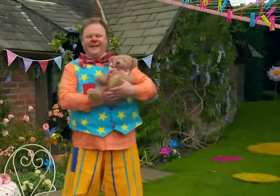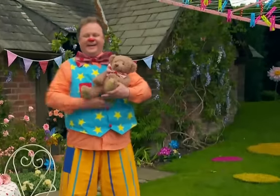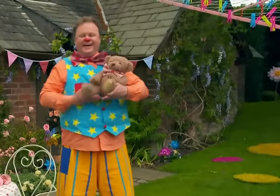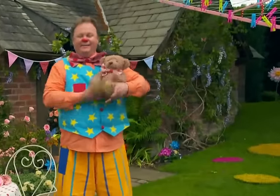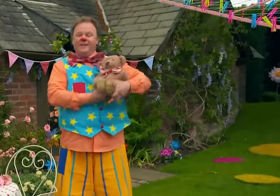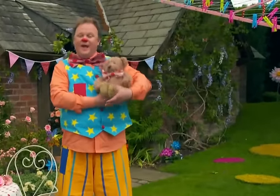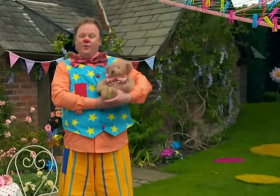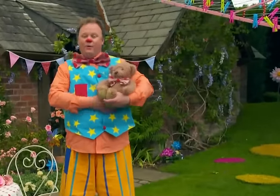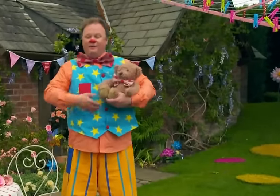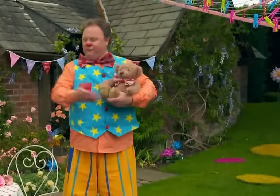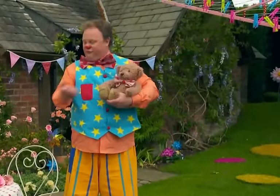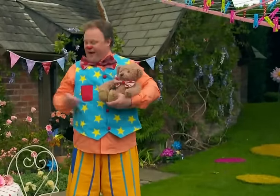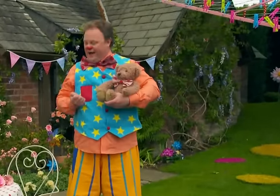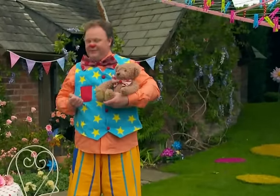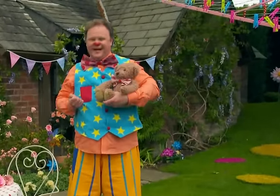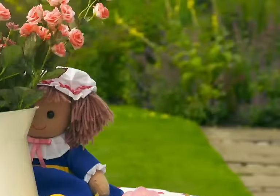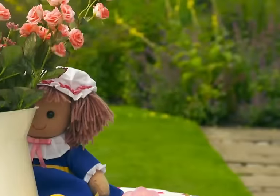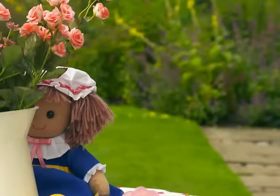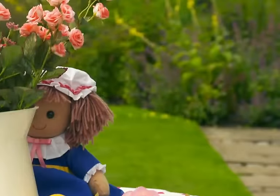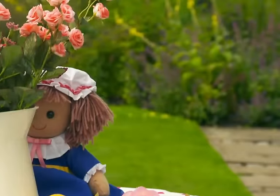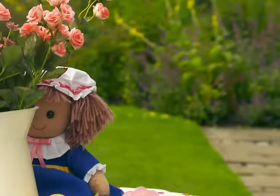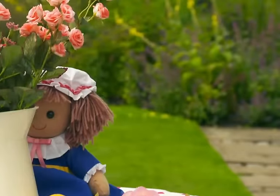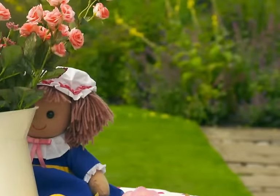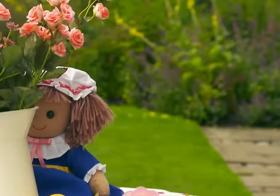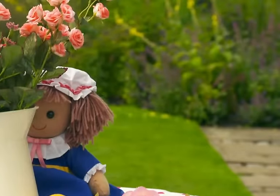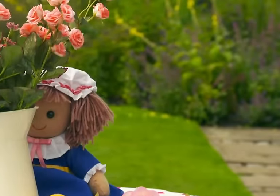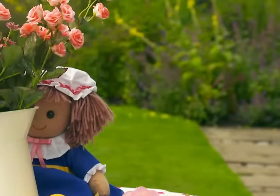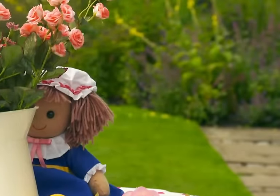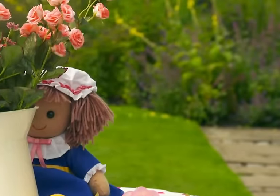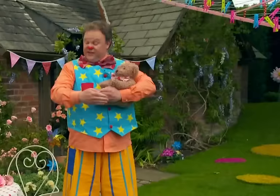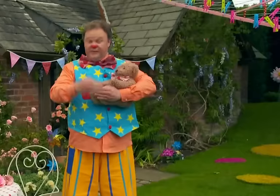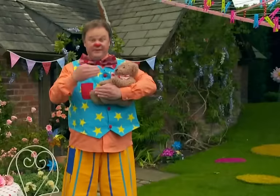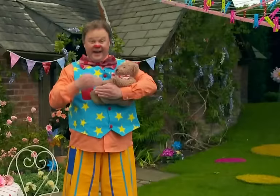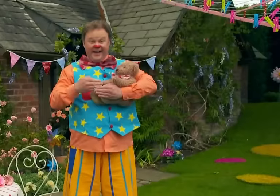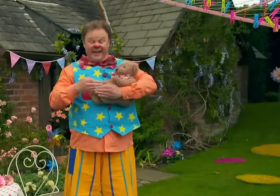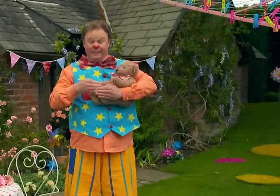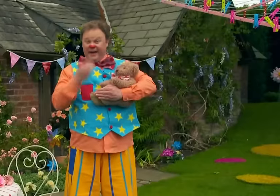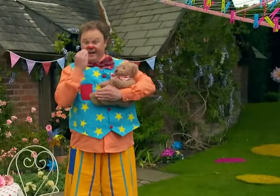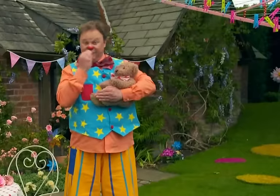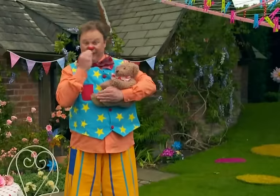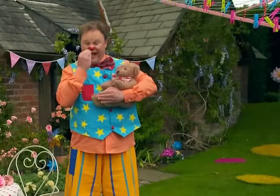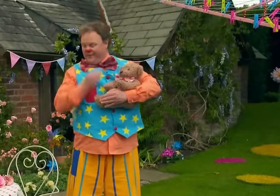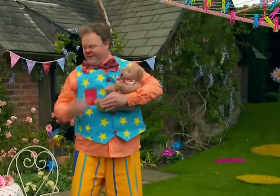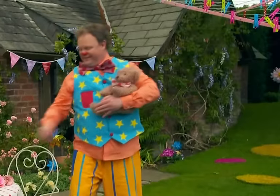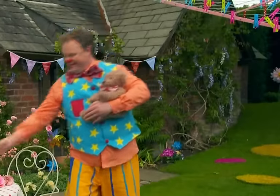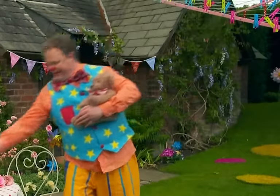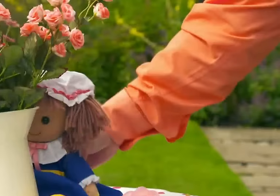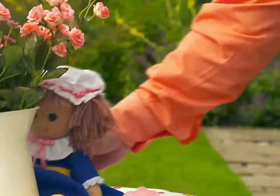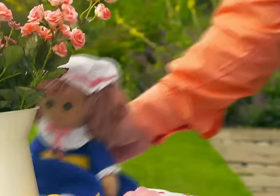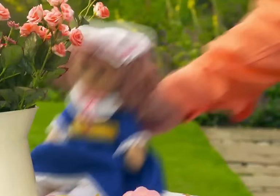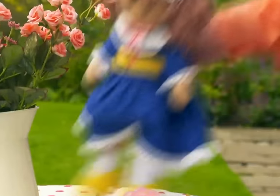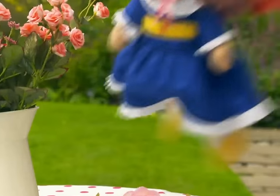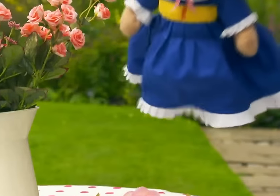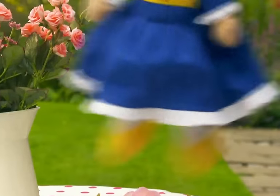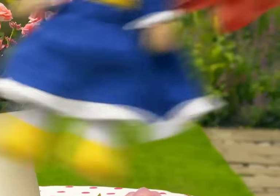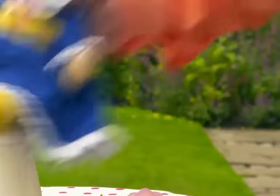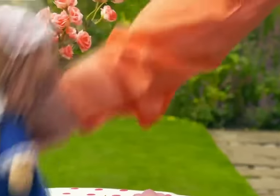look! We found her, Polly Dolly. She was hiding behind the flowers. Here she is. Woohoo!